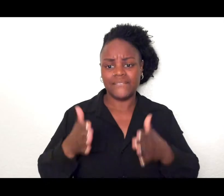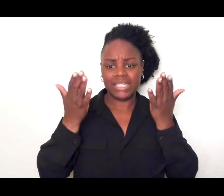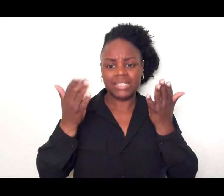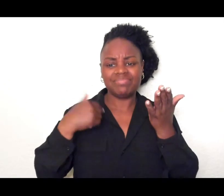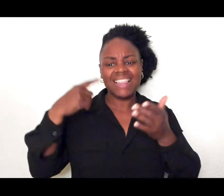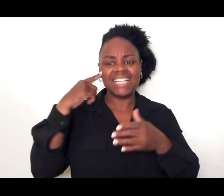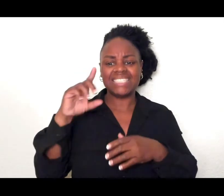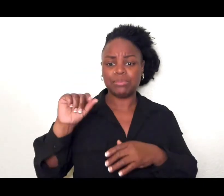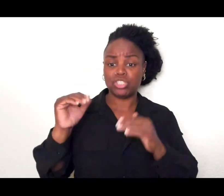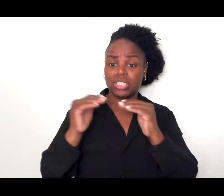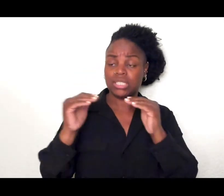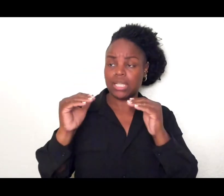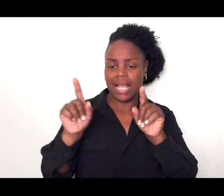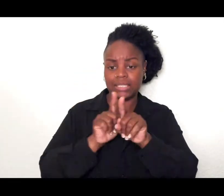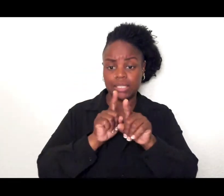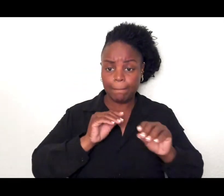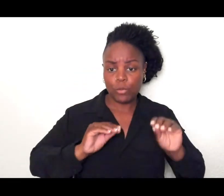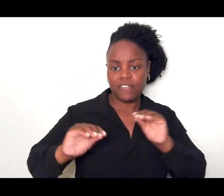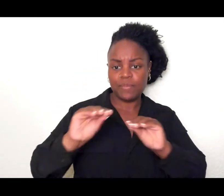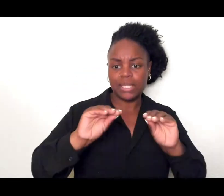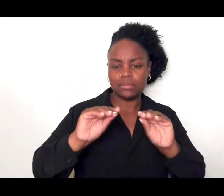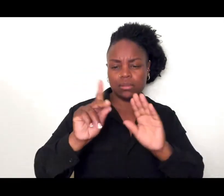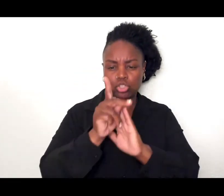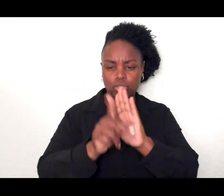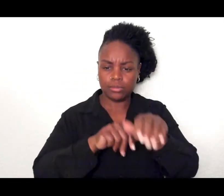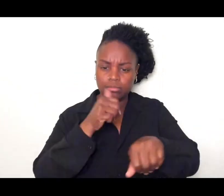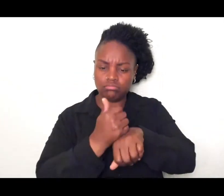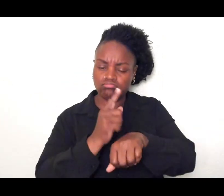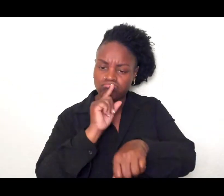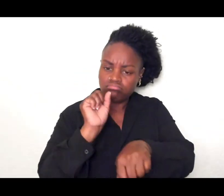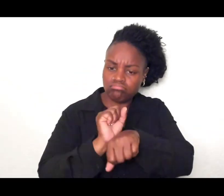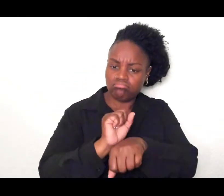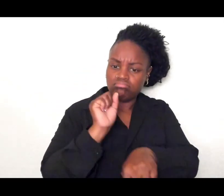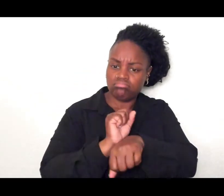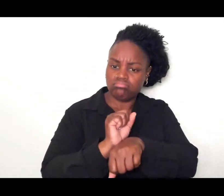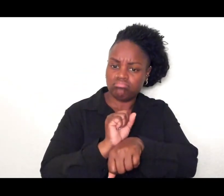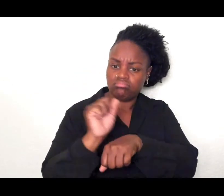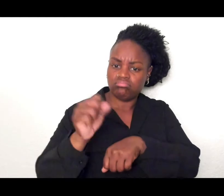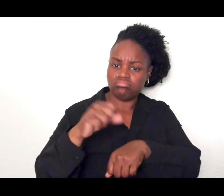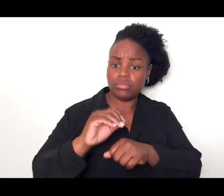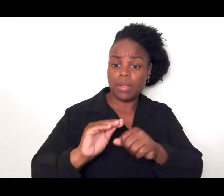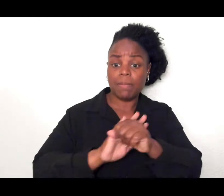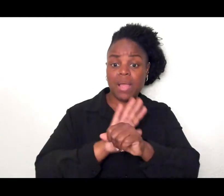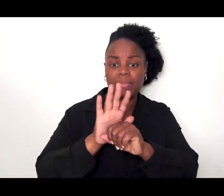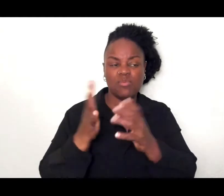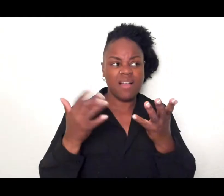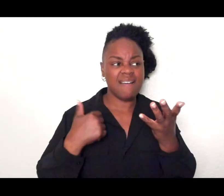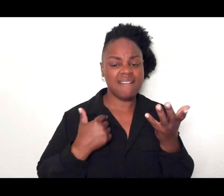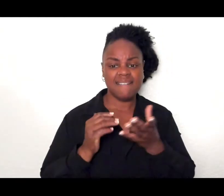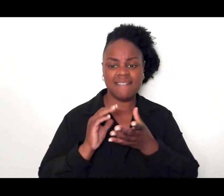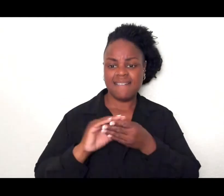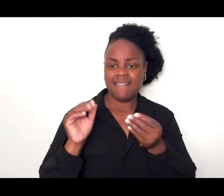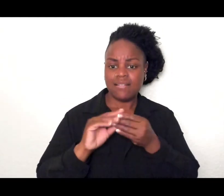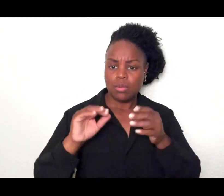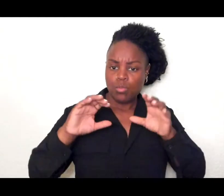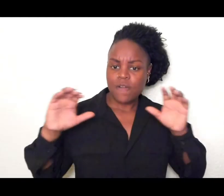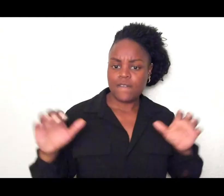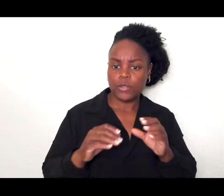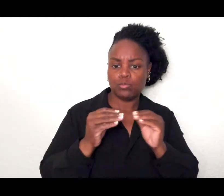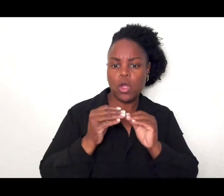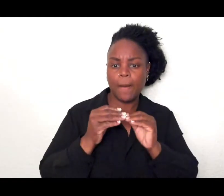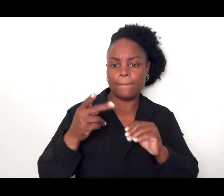wildfires have been just almost apocalyptic. And I don't know how the next years are going to be. How are they going to